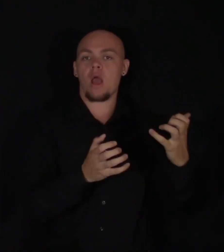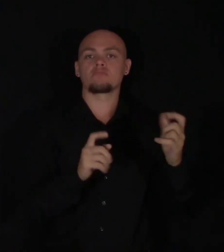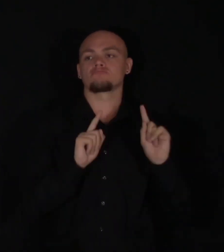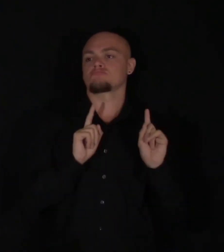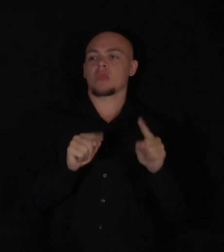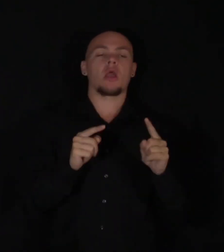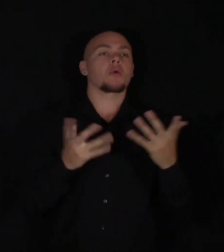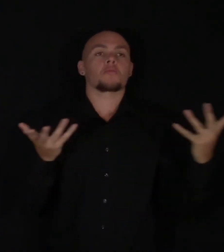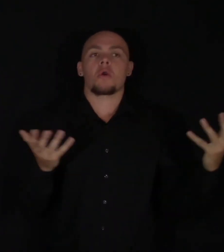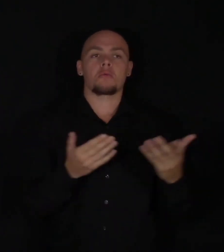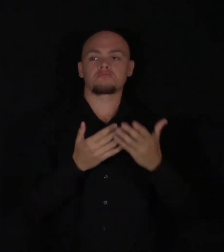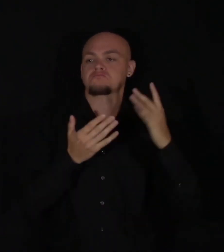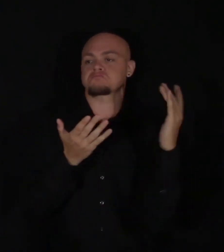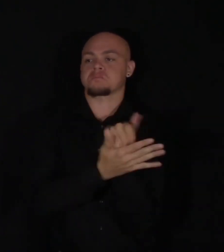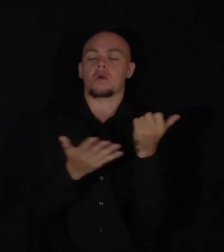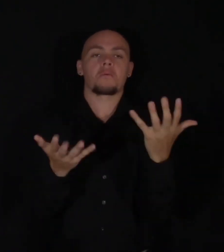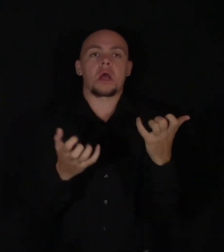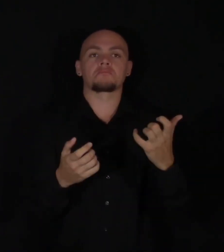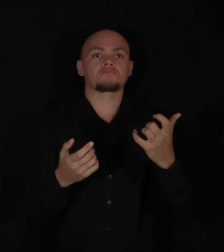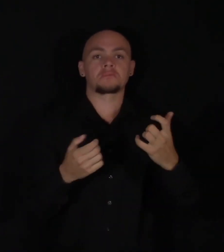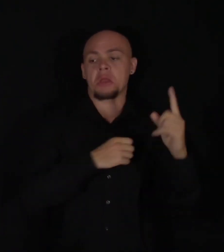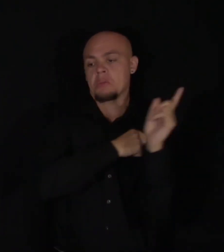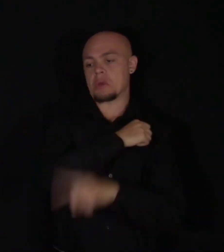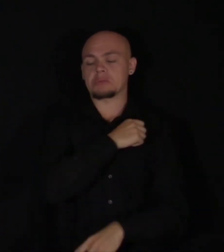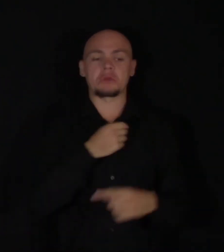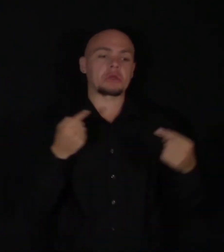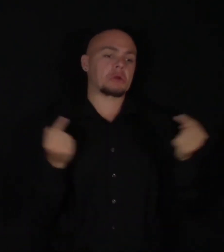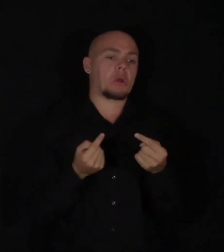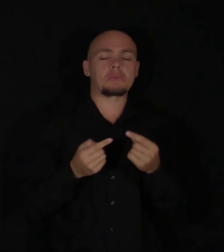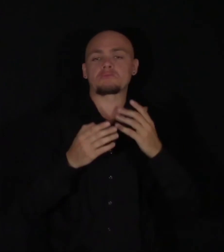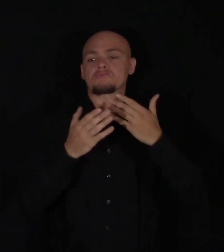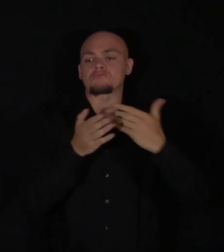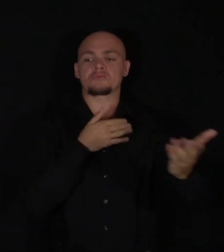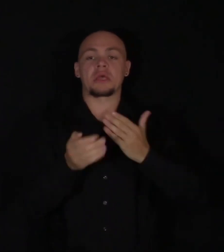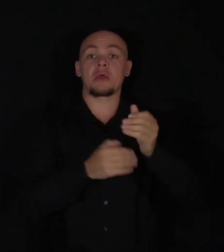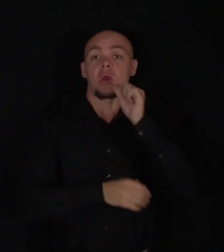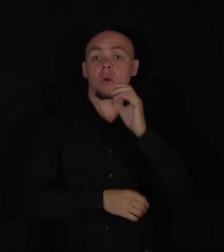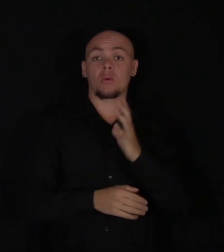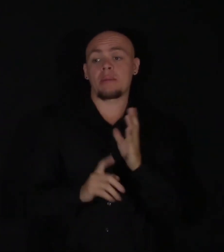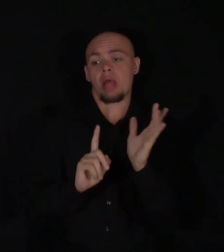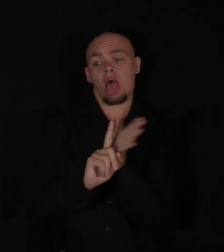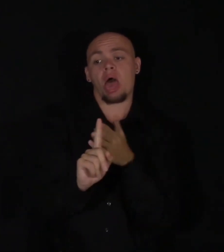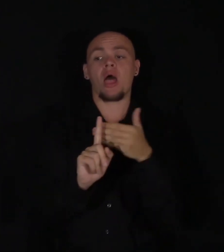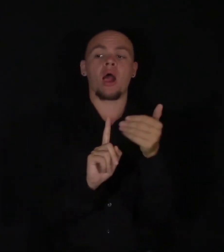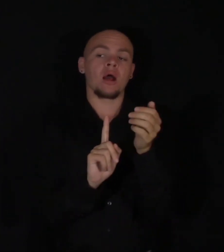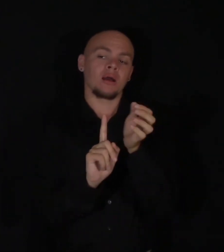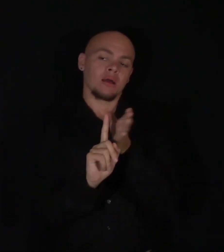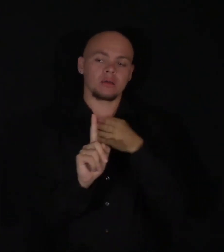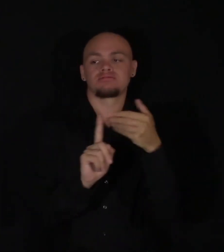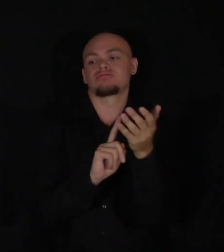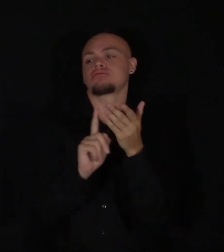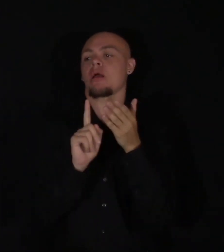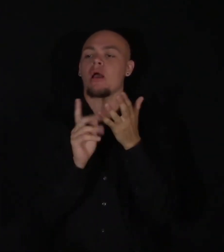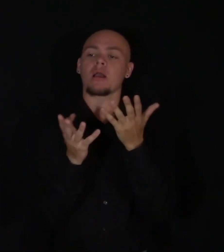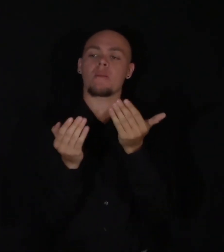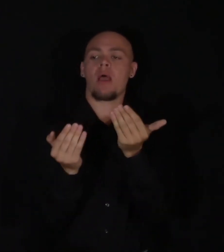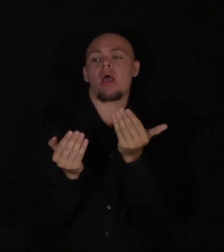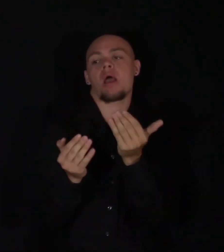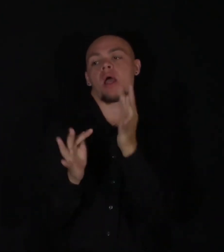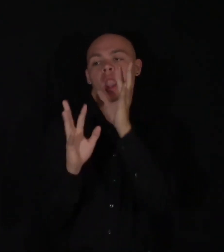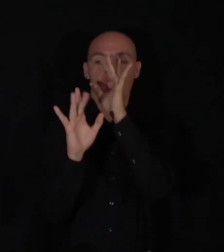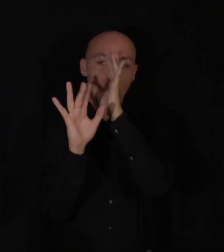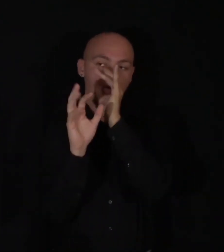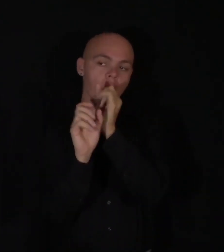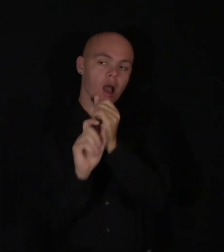the consequences of getting hurt or getting rejected. They will seduce a woman over and over, making her feel desired